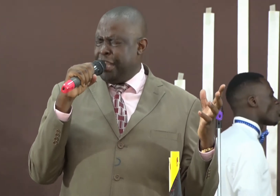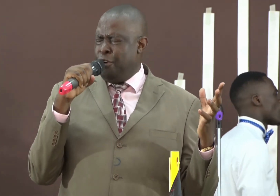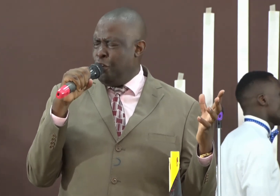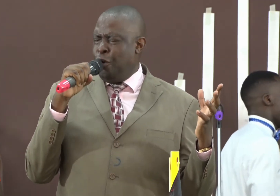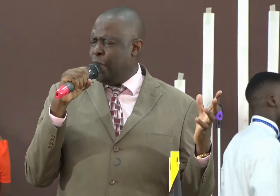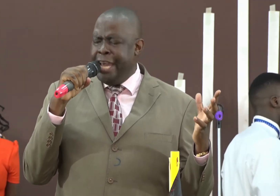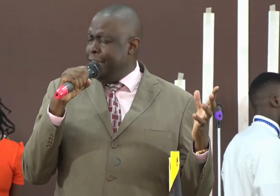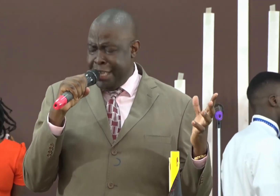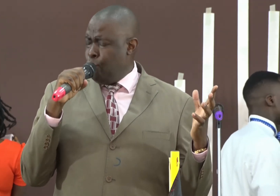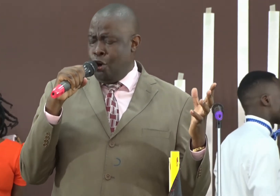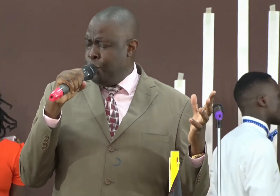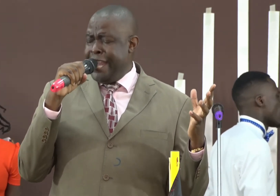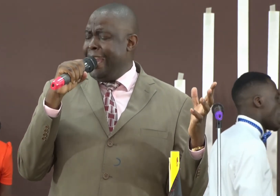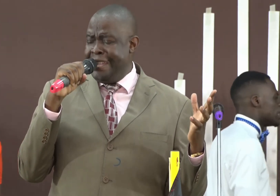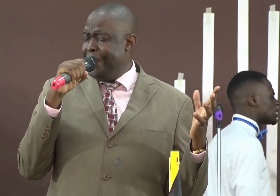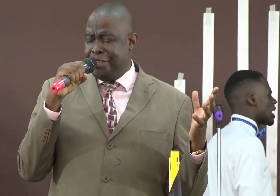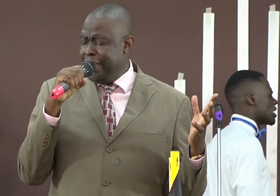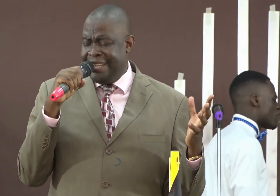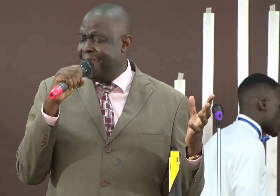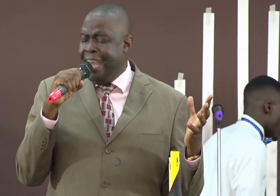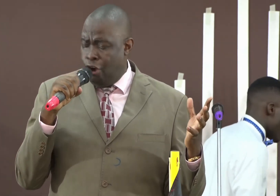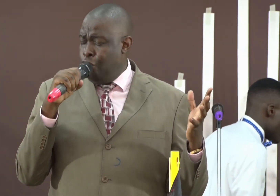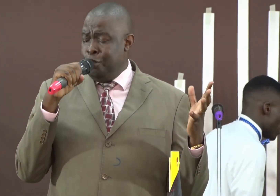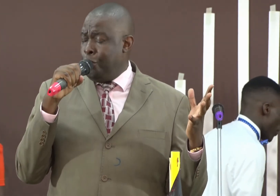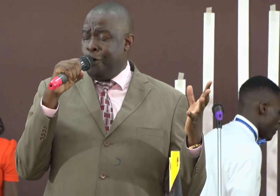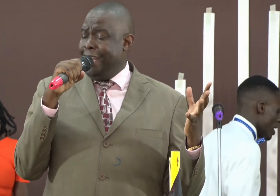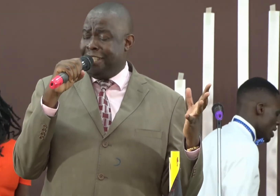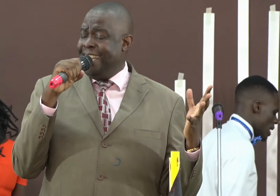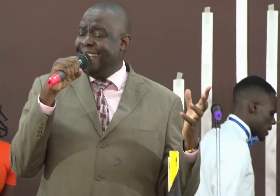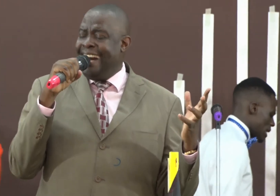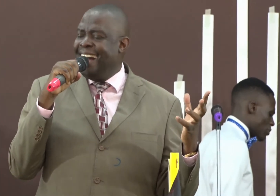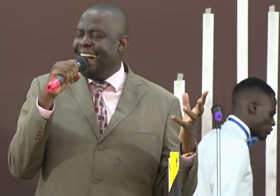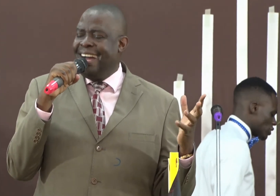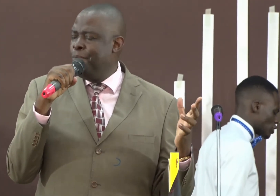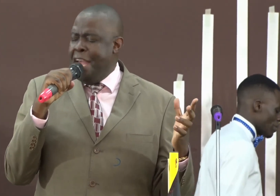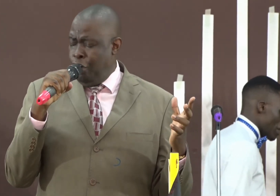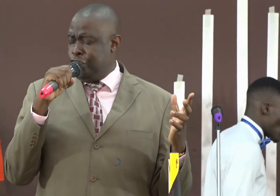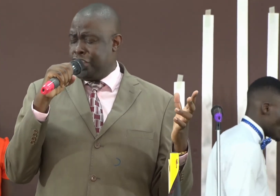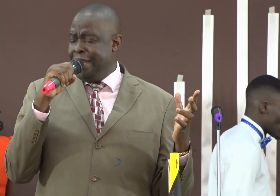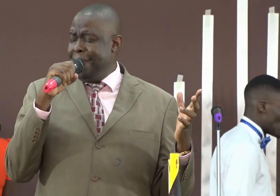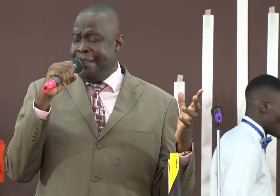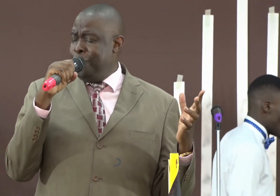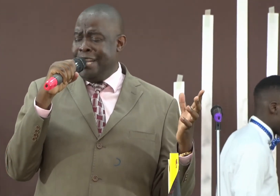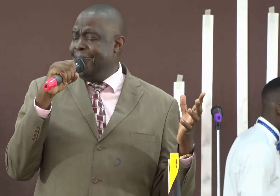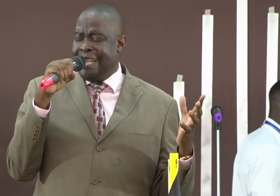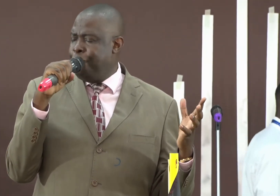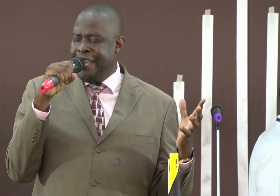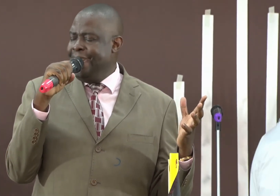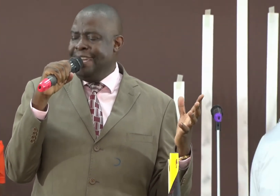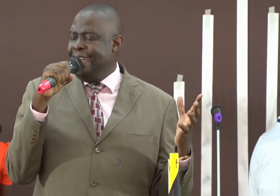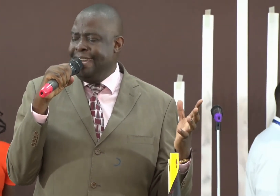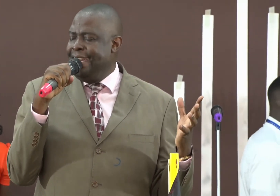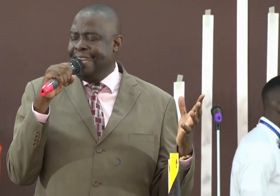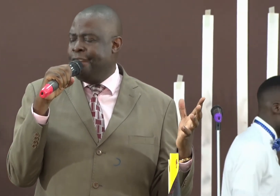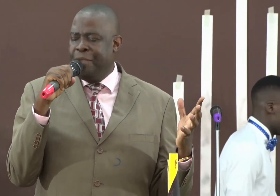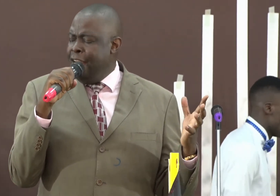Otuwele sebo Yekumwe kaireze Omukuru wa singa Osindire mundaza fe